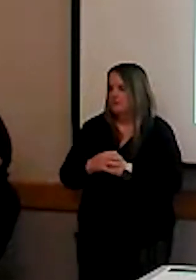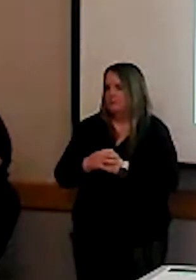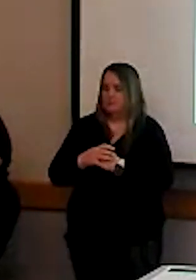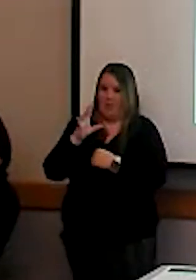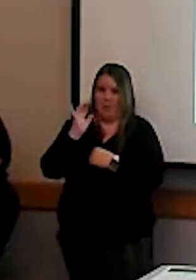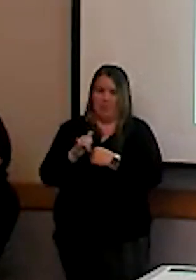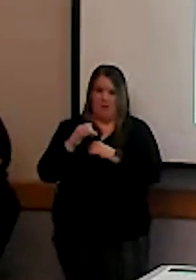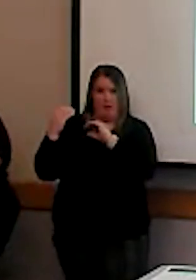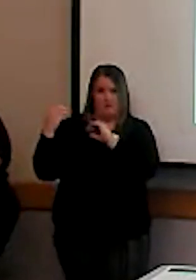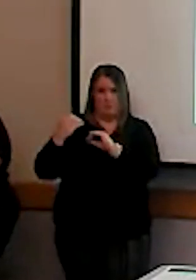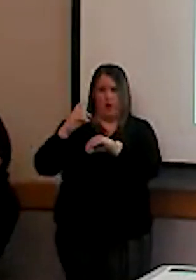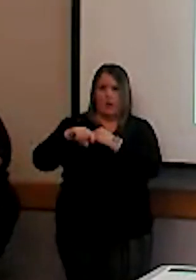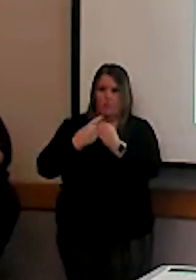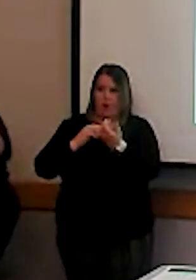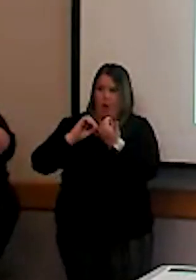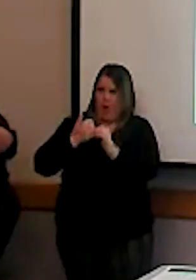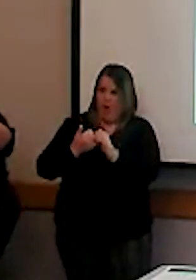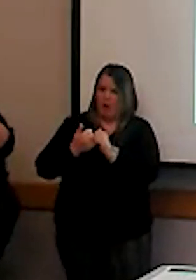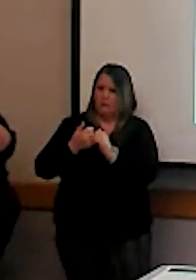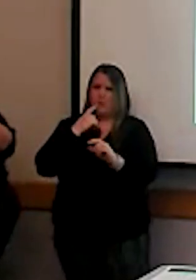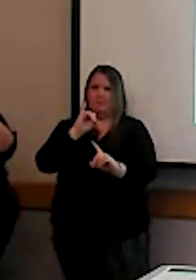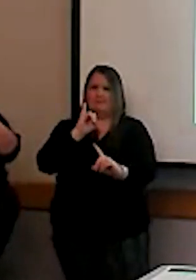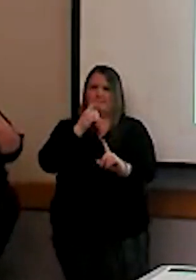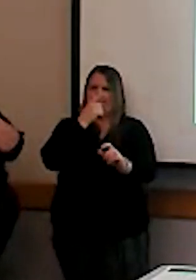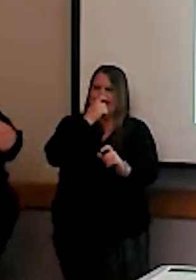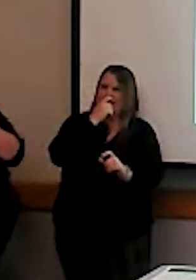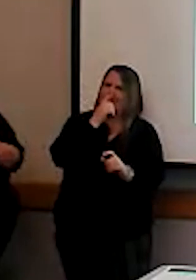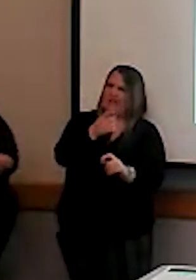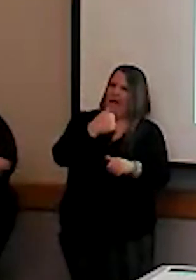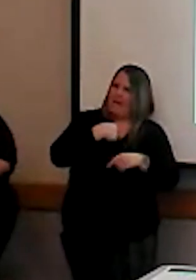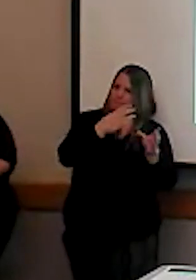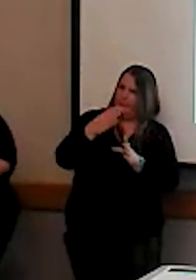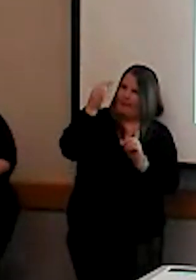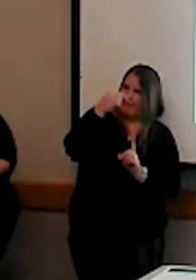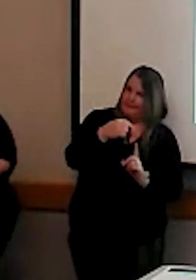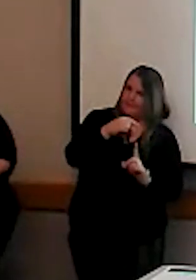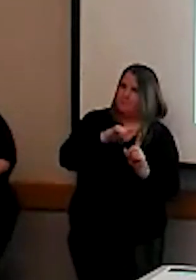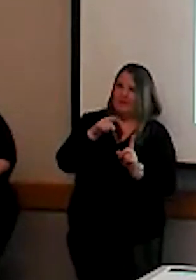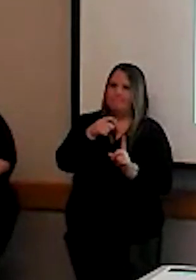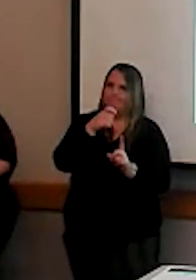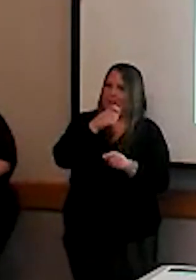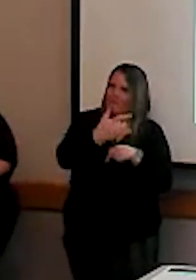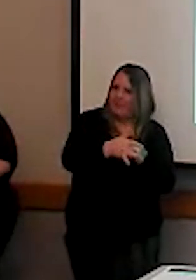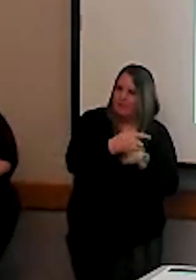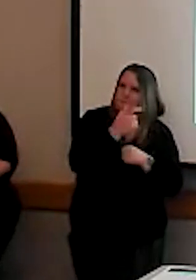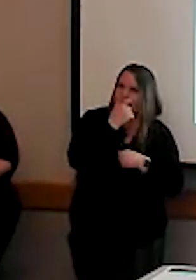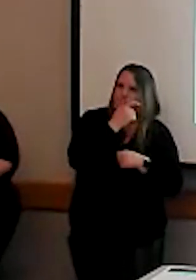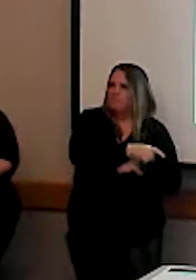so that taught them a little bit about how to make concessions and adapt things.